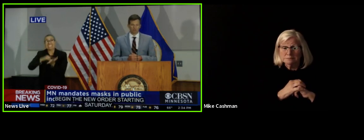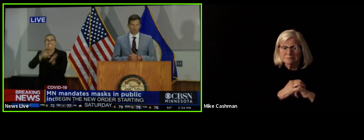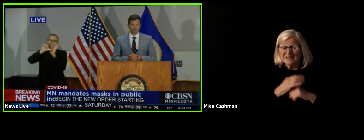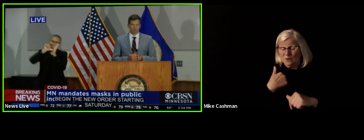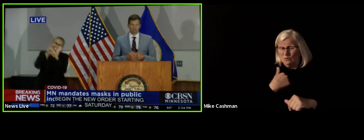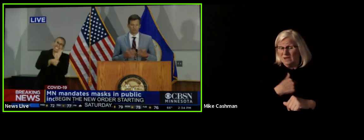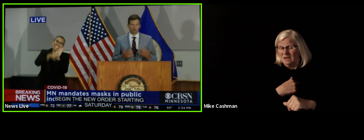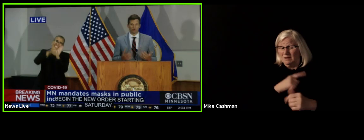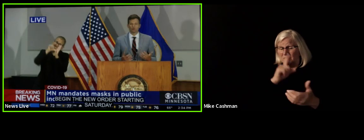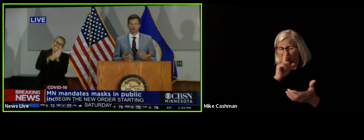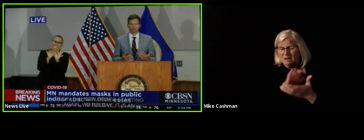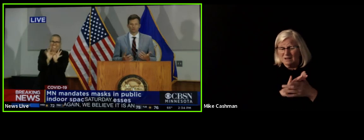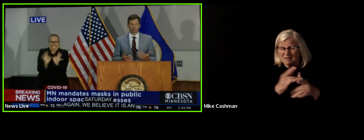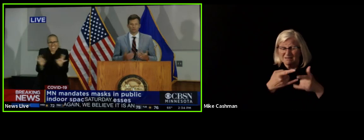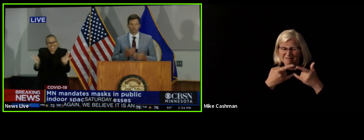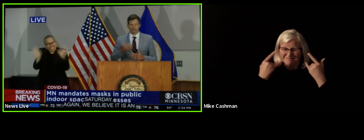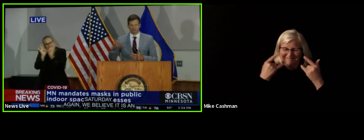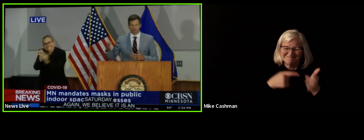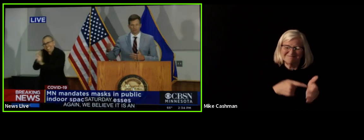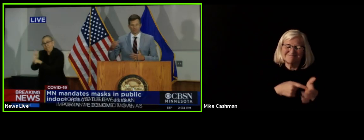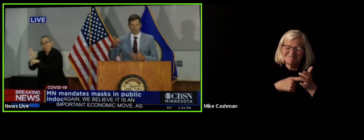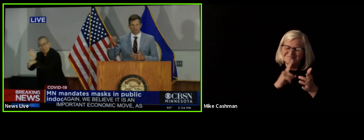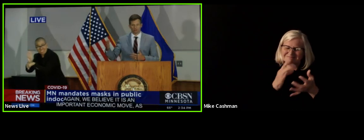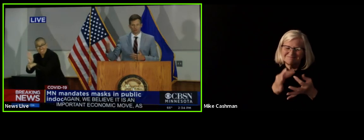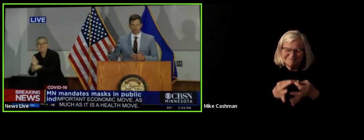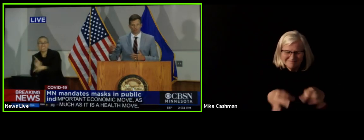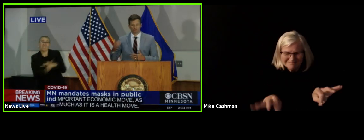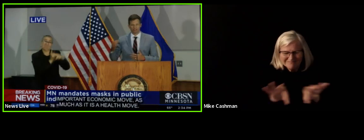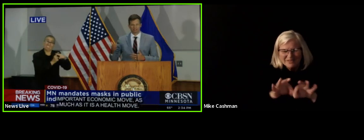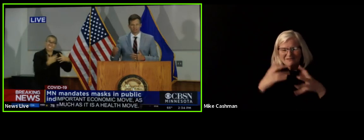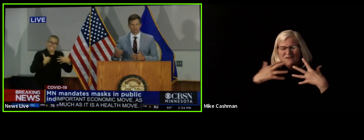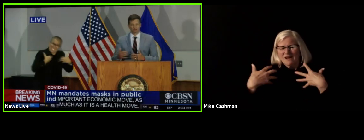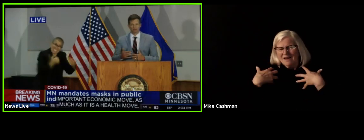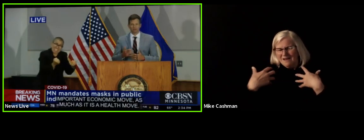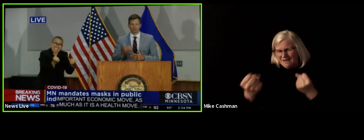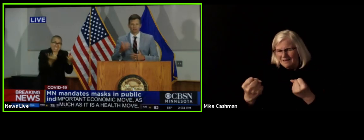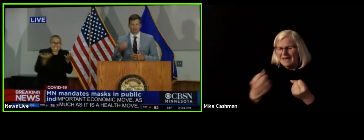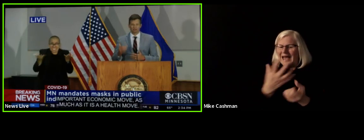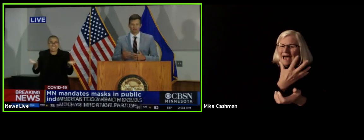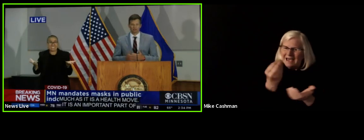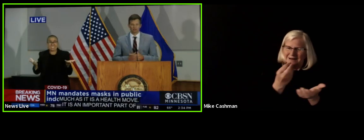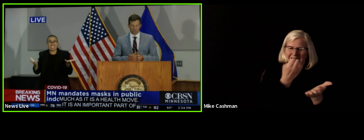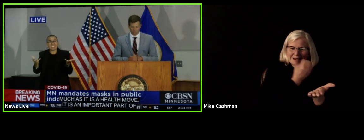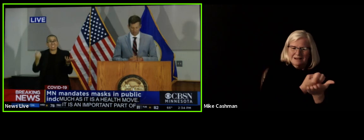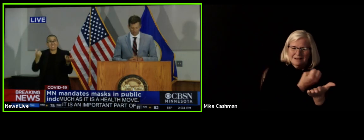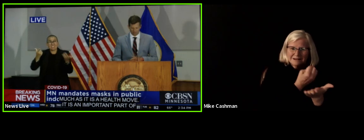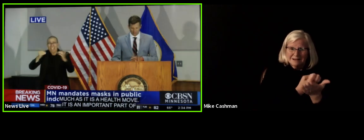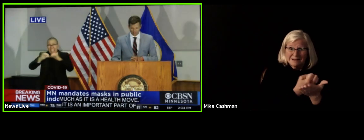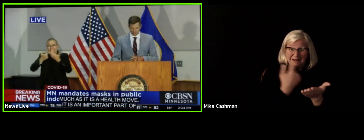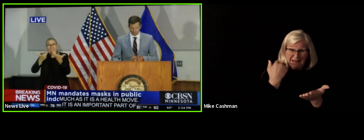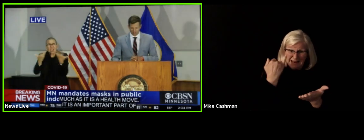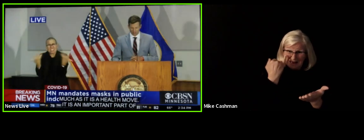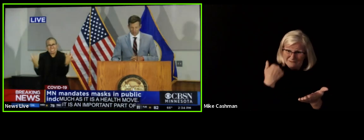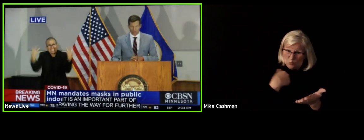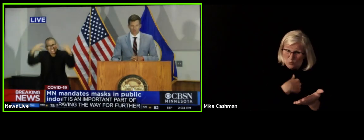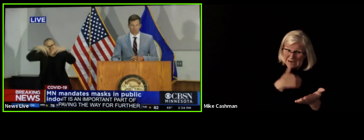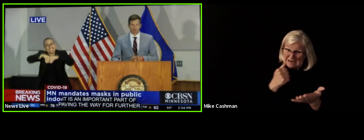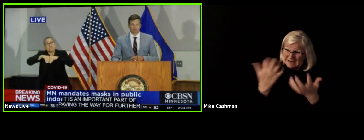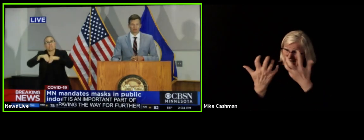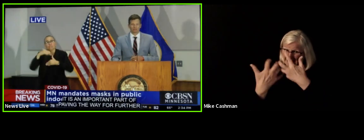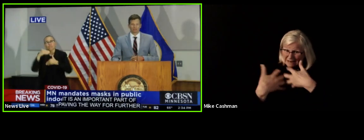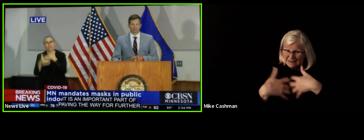health move. This is an important part of paving the way for further reopenings. If we can get this right, get our indicators in a better place, we want to